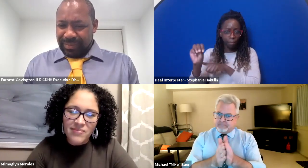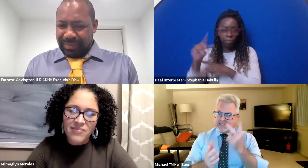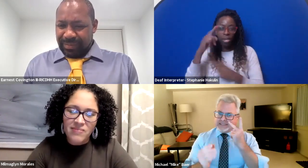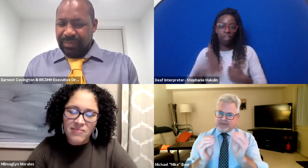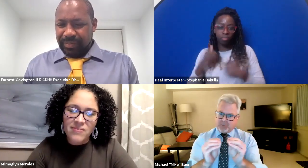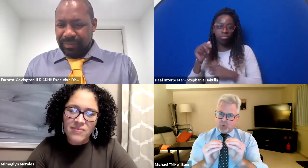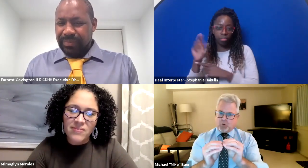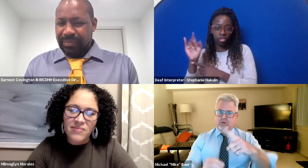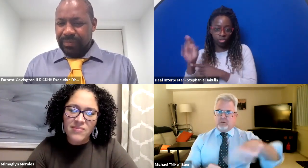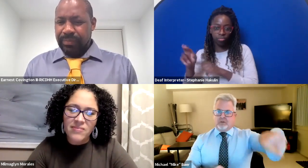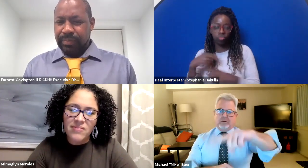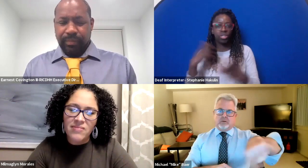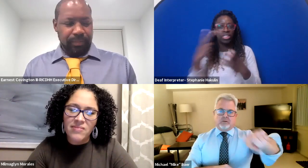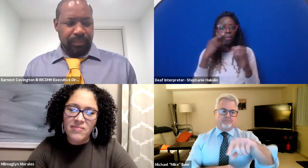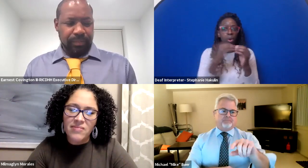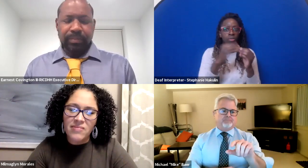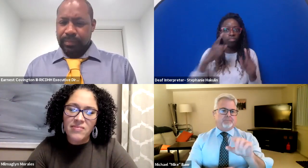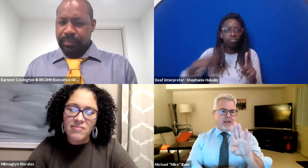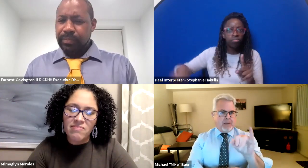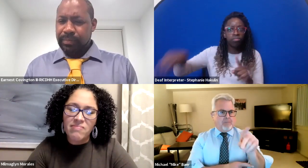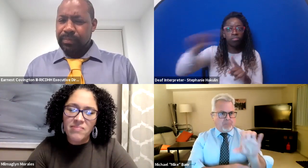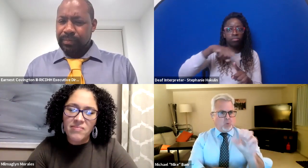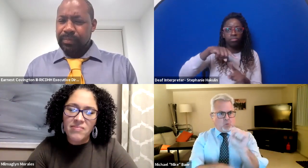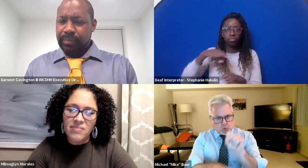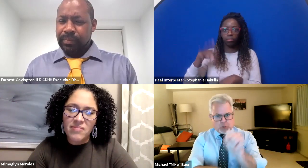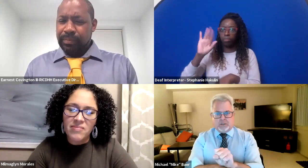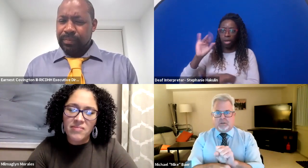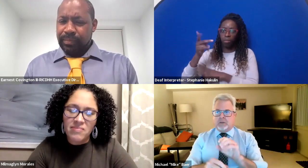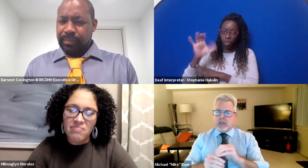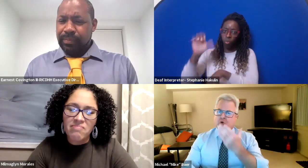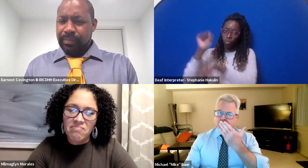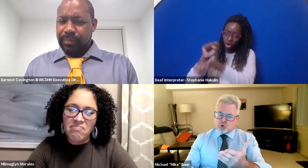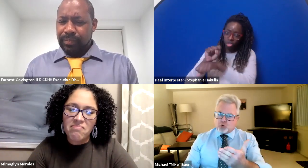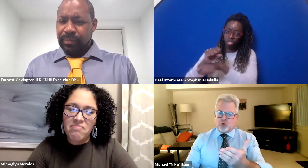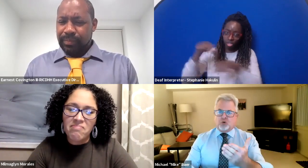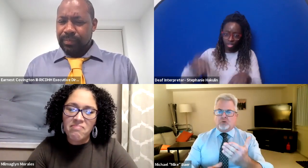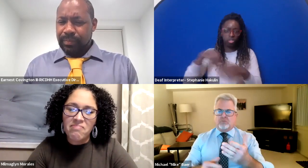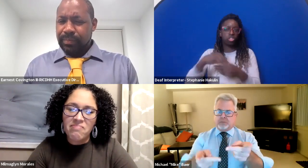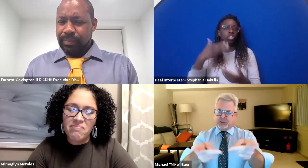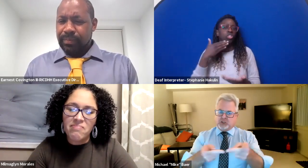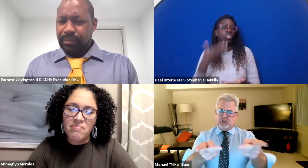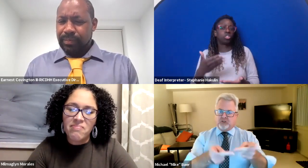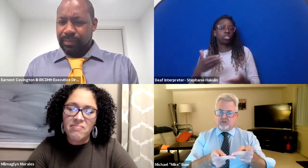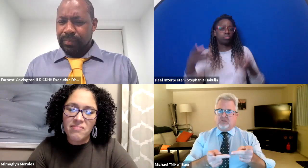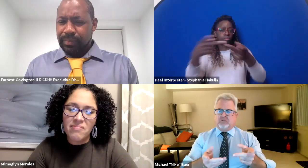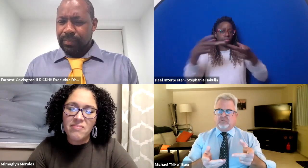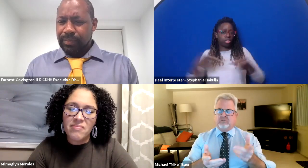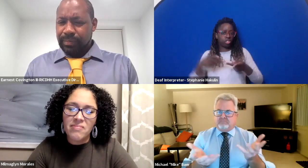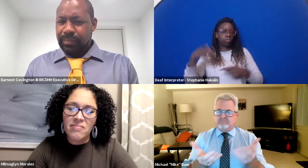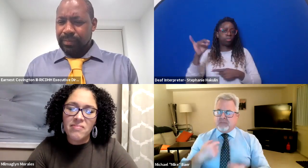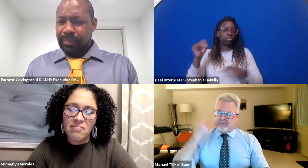Matter now, it's especially important that we see more and more BIPOC people working in